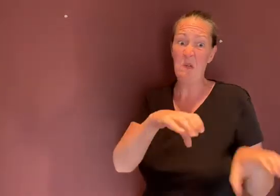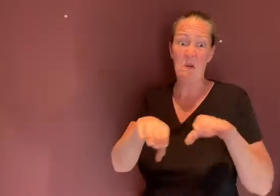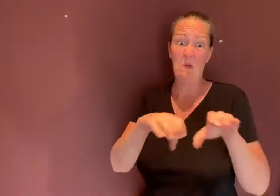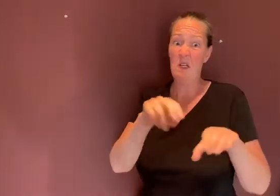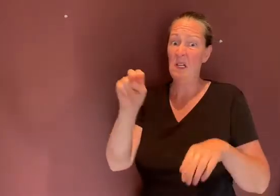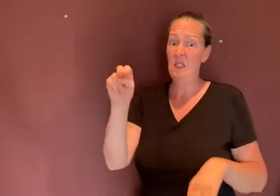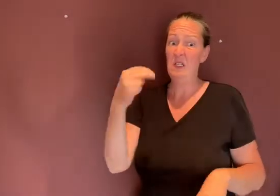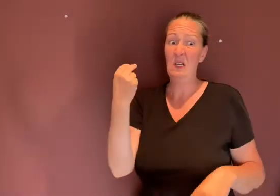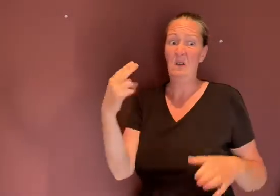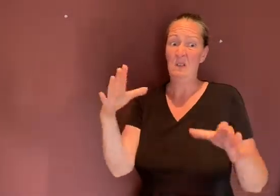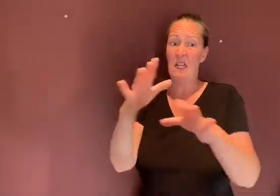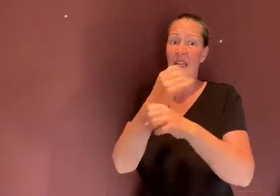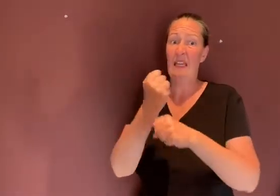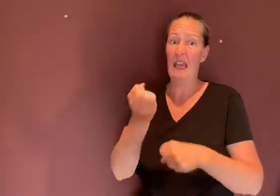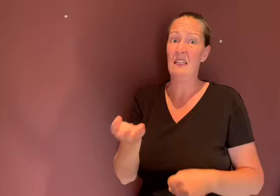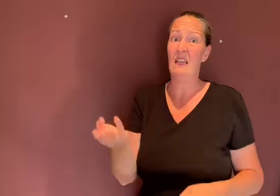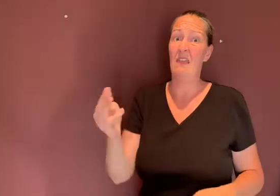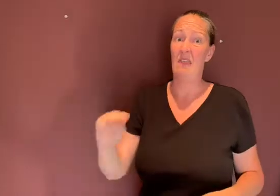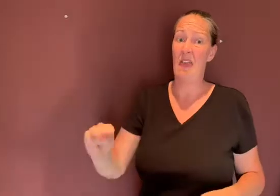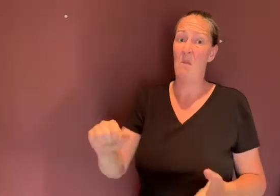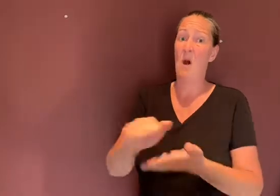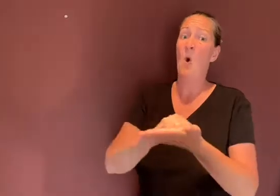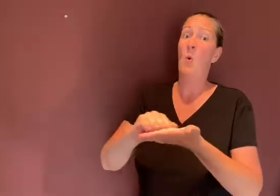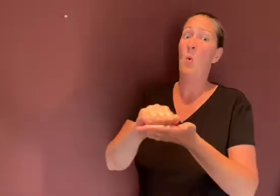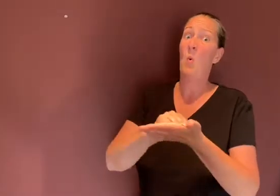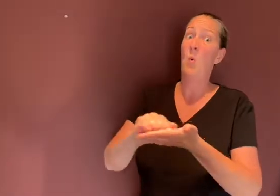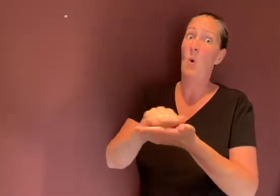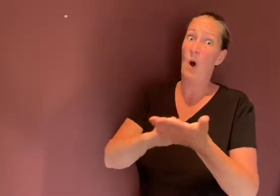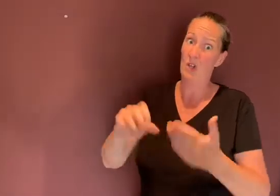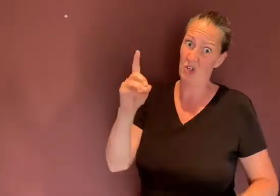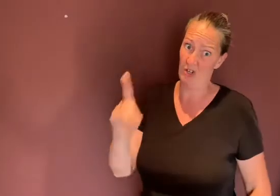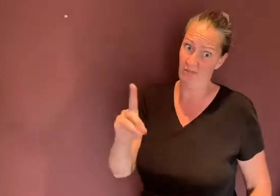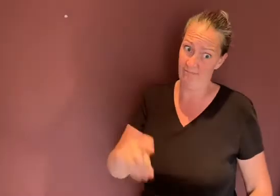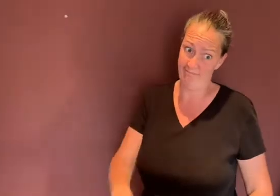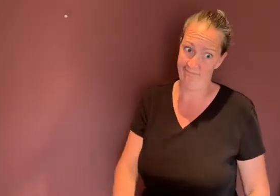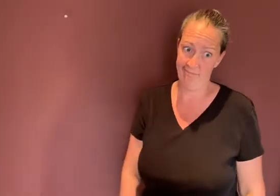you don't get them washed."